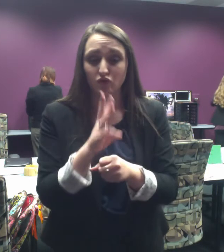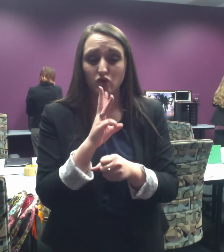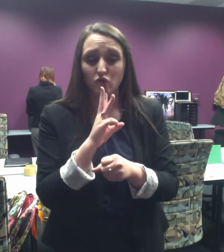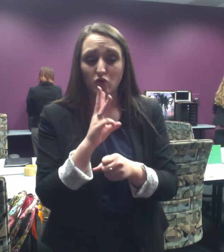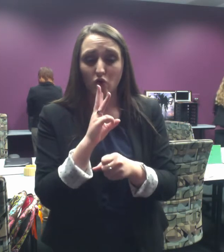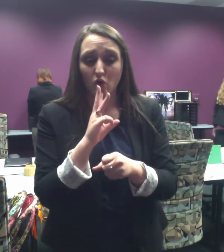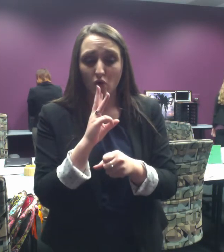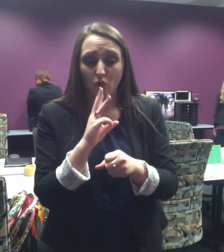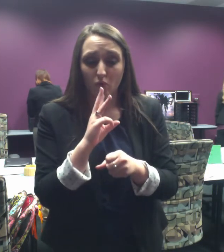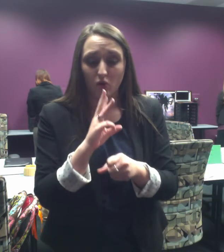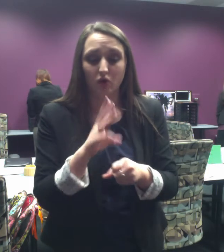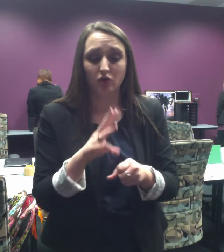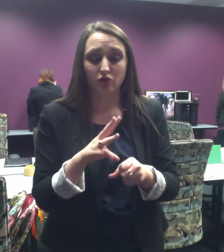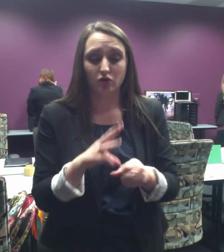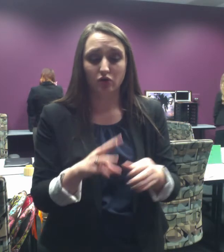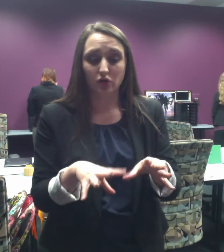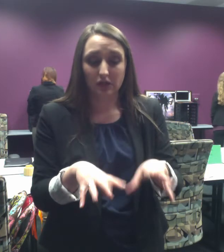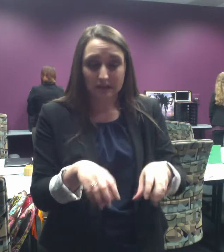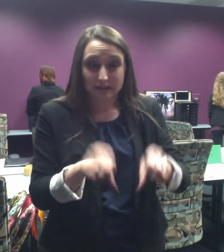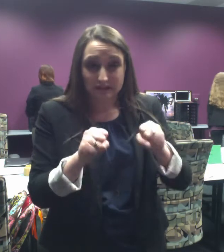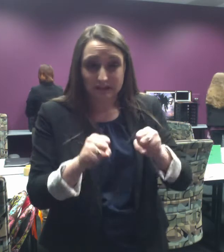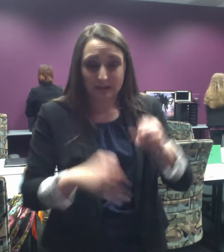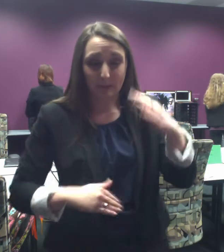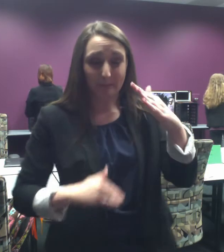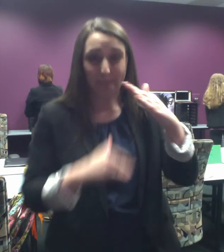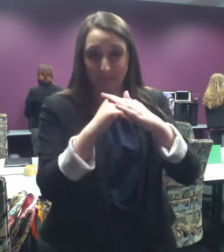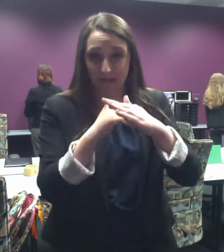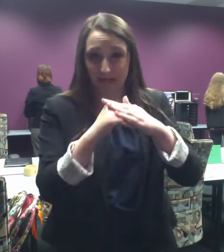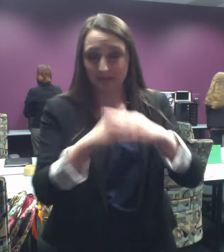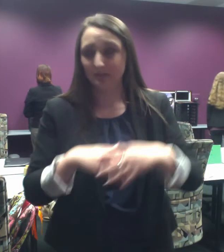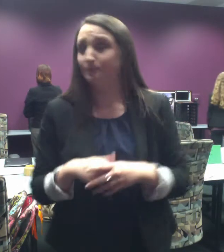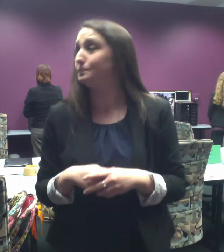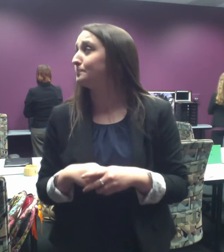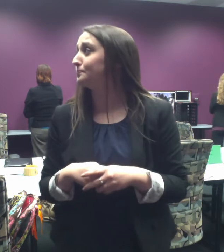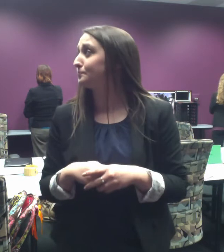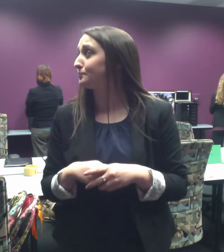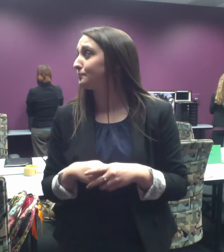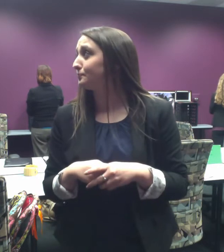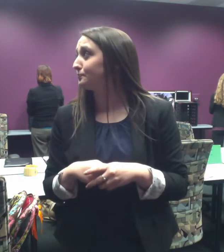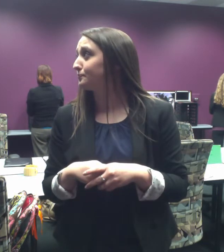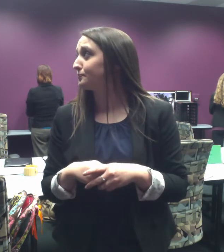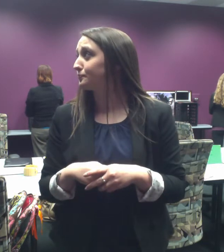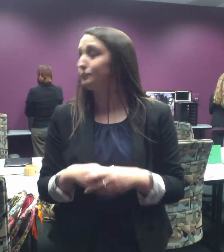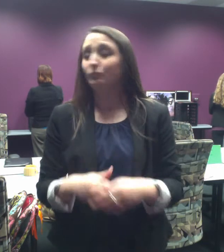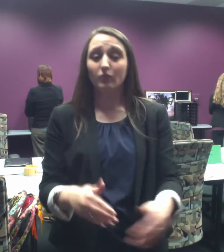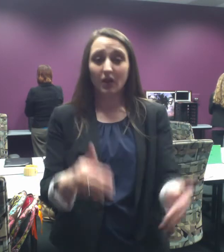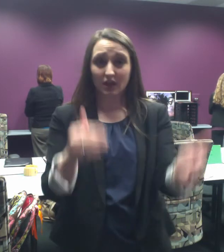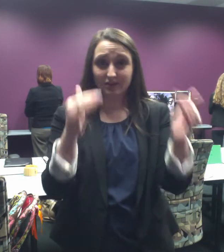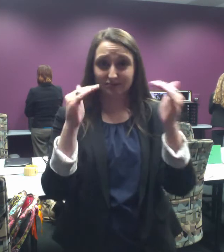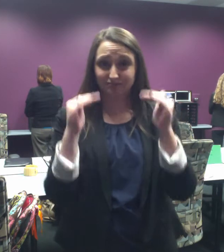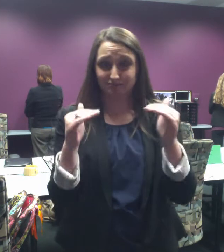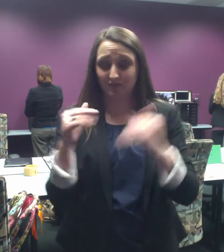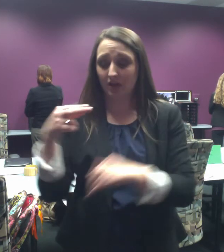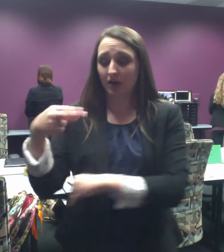several times, I'm sure. Humidity. Very simply put, water vapor in the atmosphere, or water vapor in the